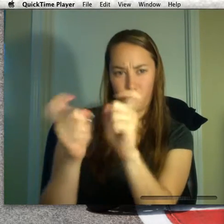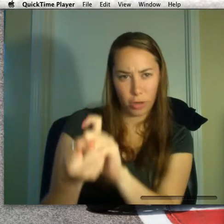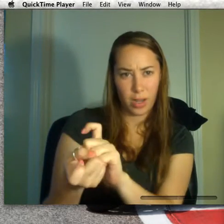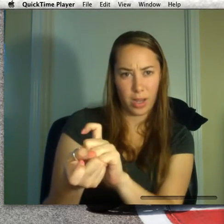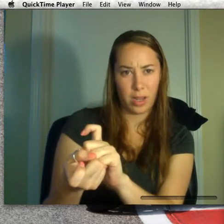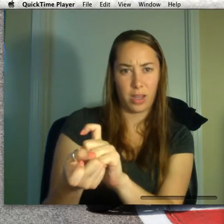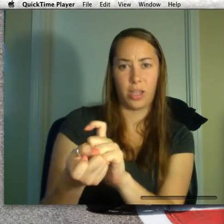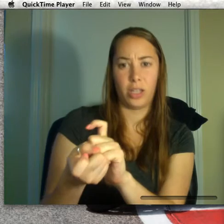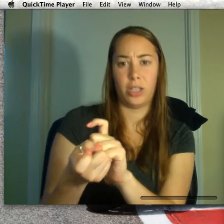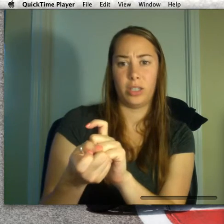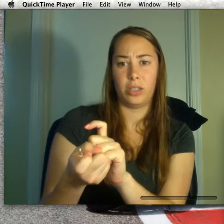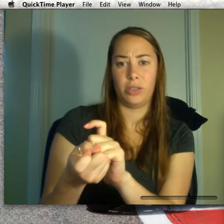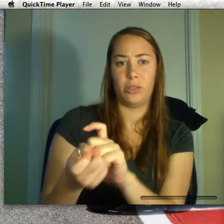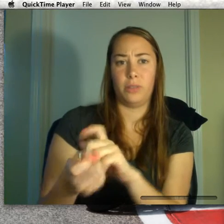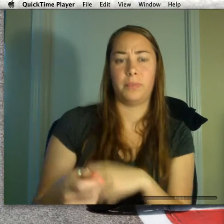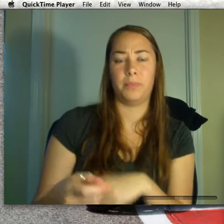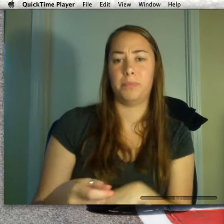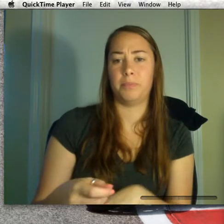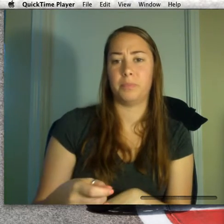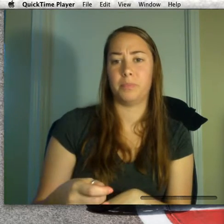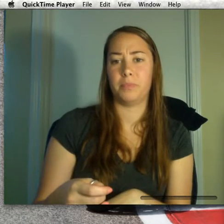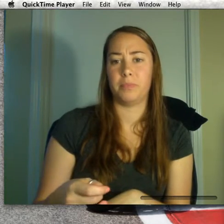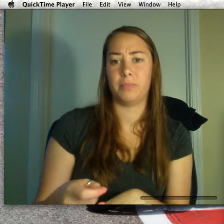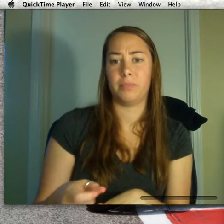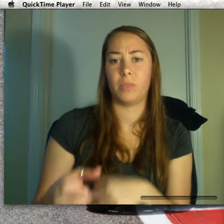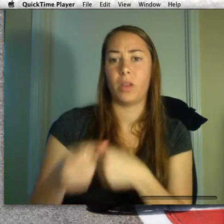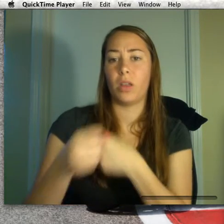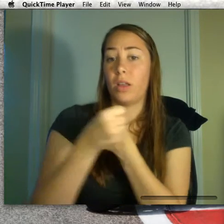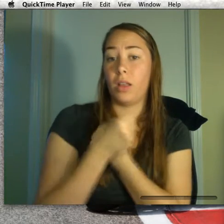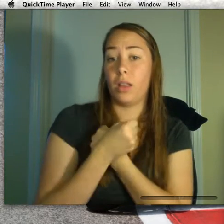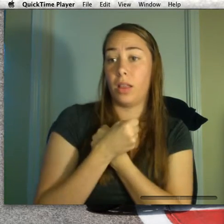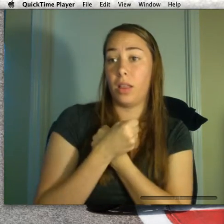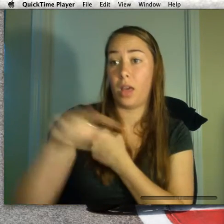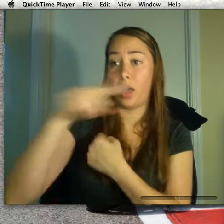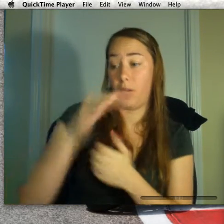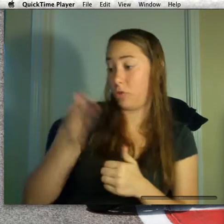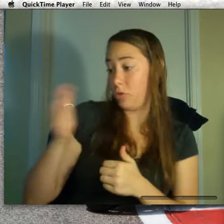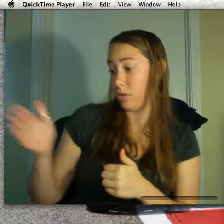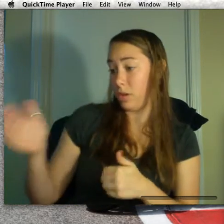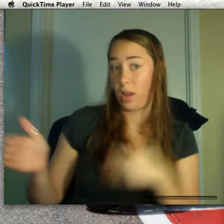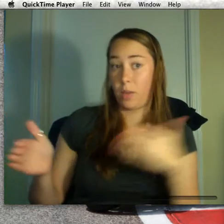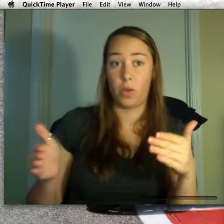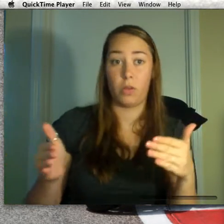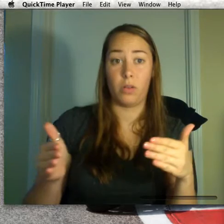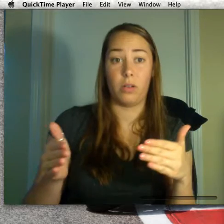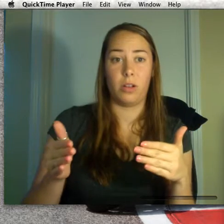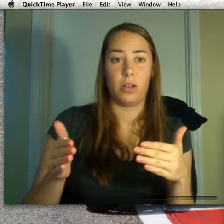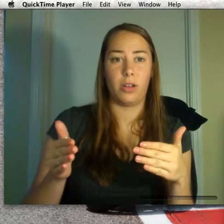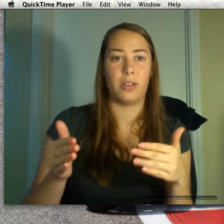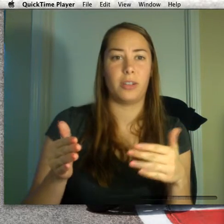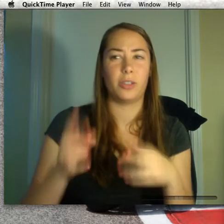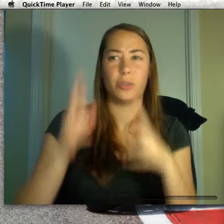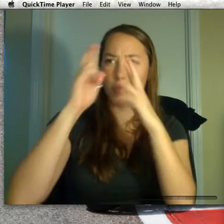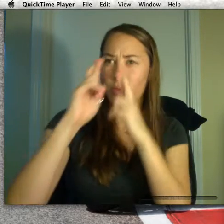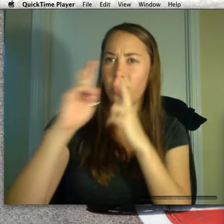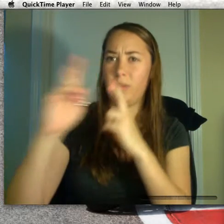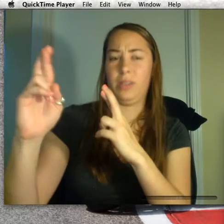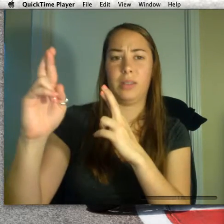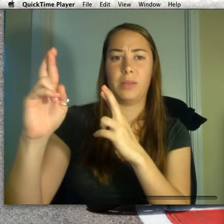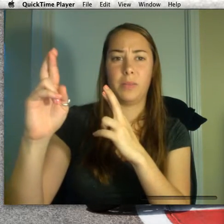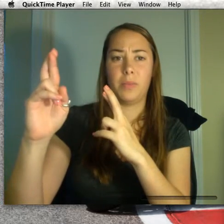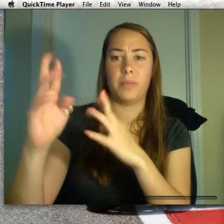neighbor as you love yourself. You respect one another. You build airplanes